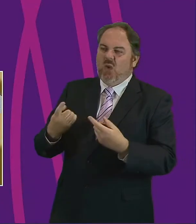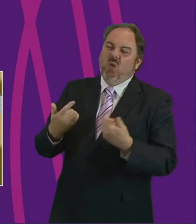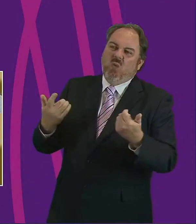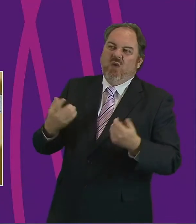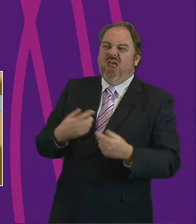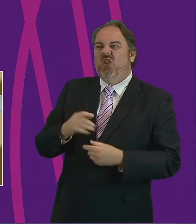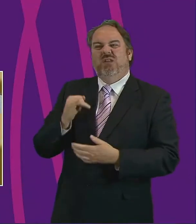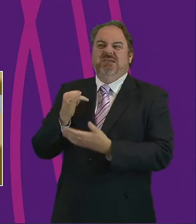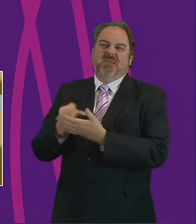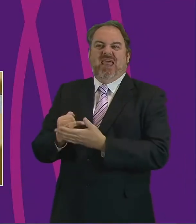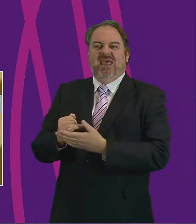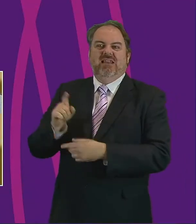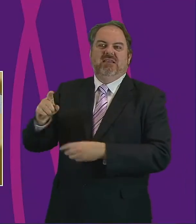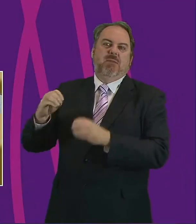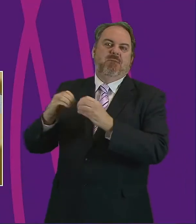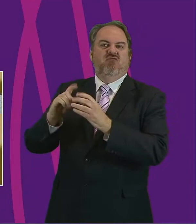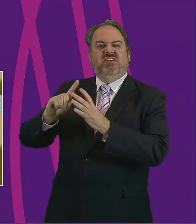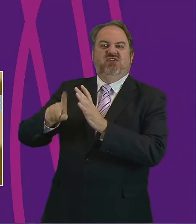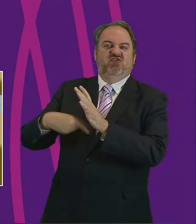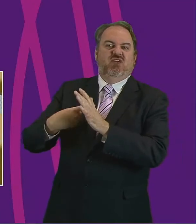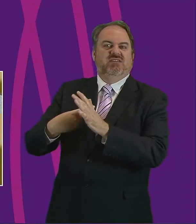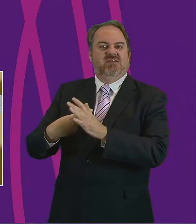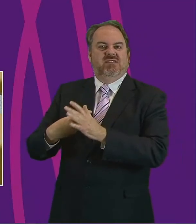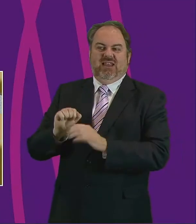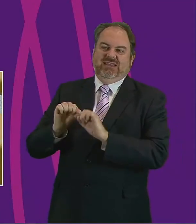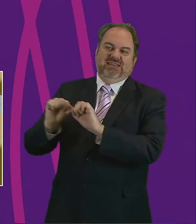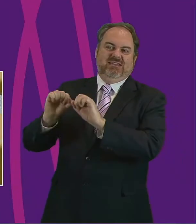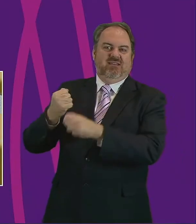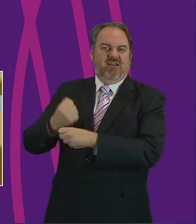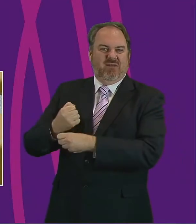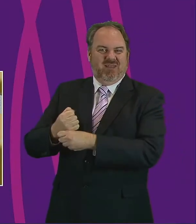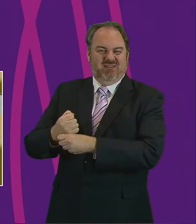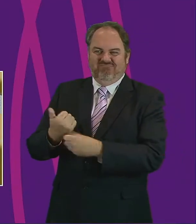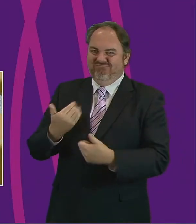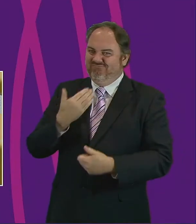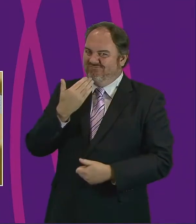as Boris Johnson's government. Let's take transport in